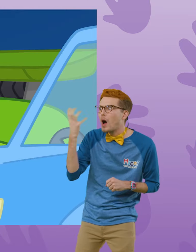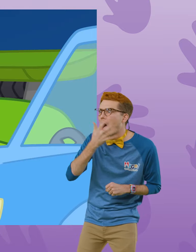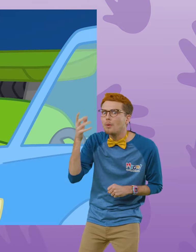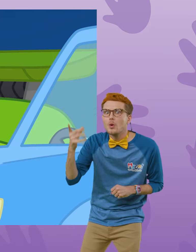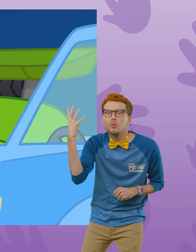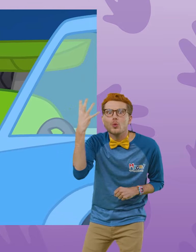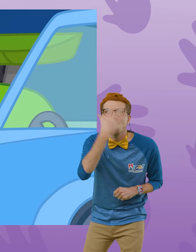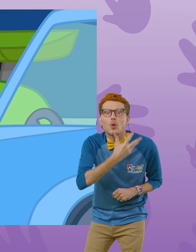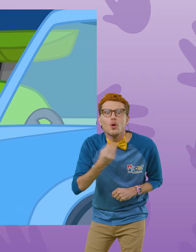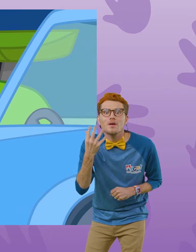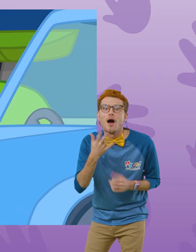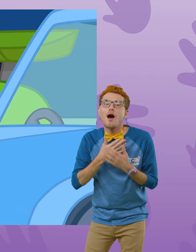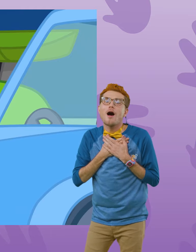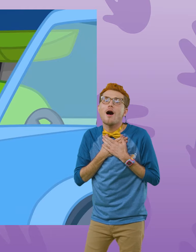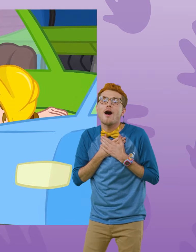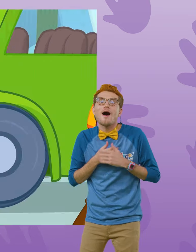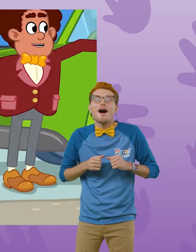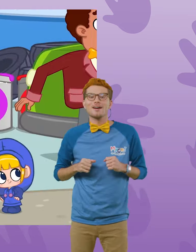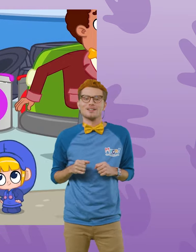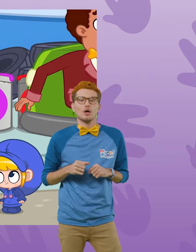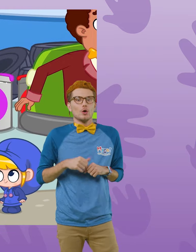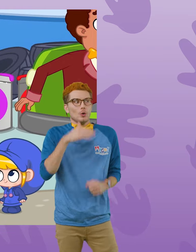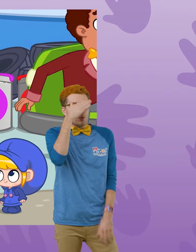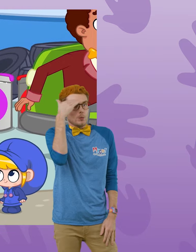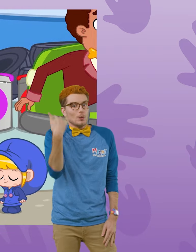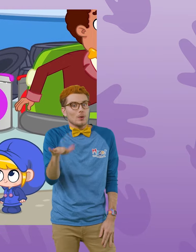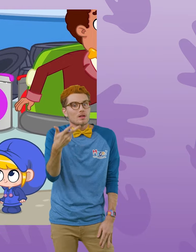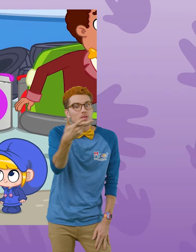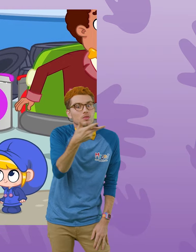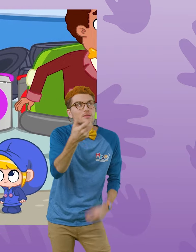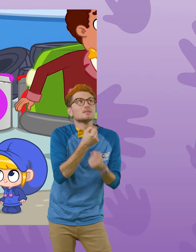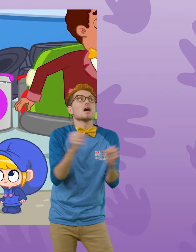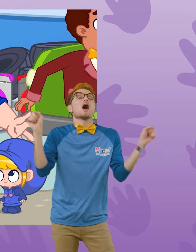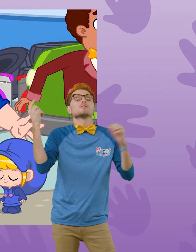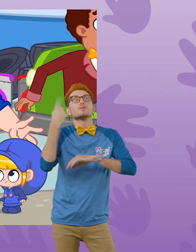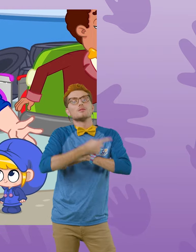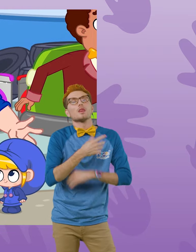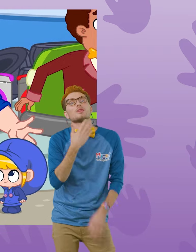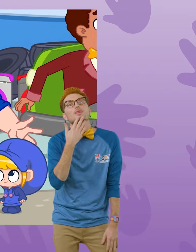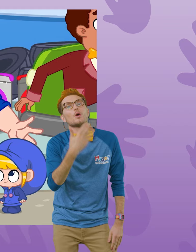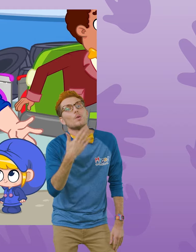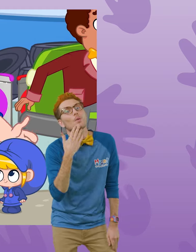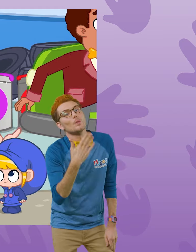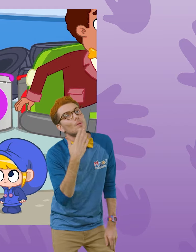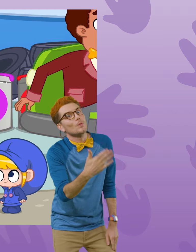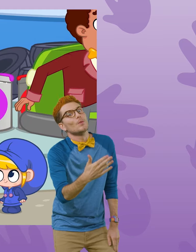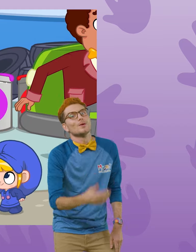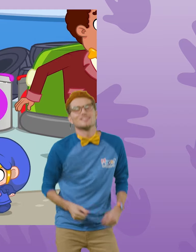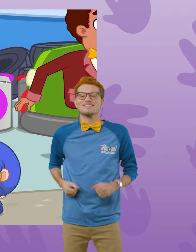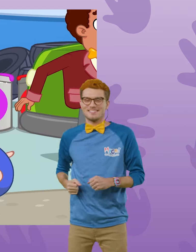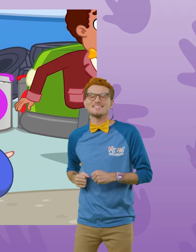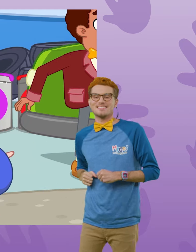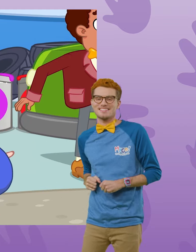Wow! It's beautiful! Phew! You three really saved the day! Thank